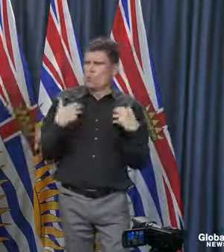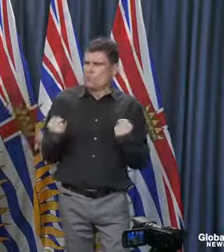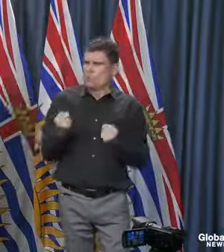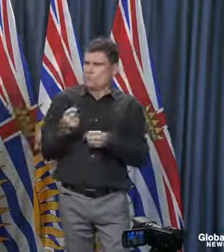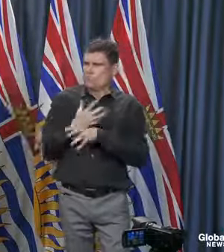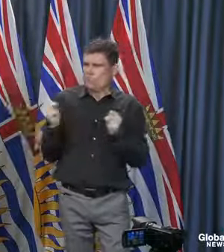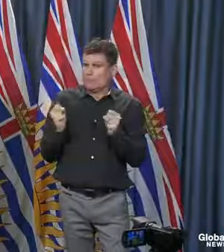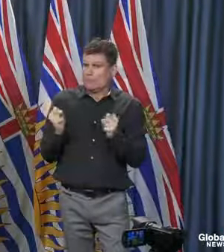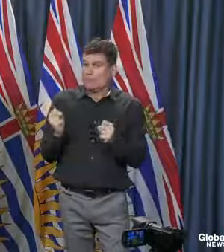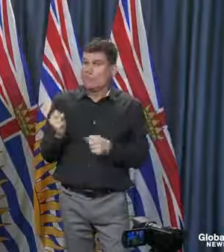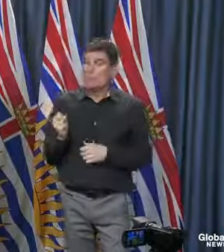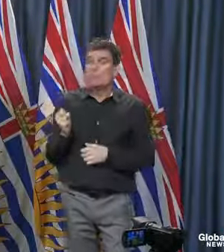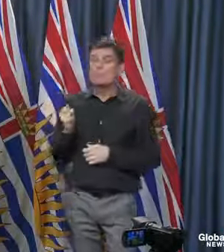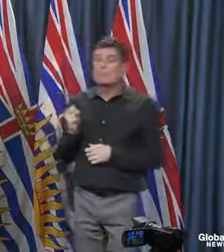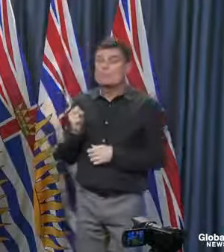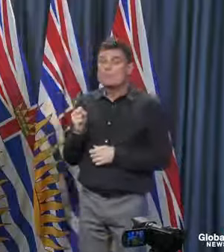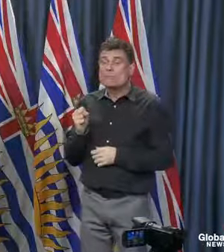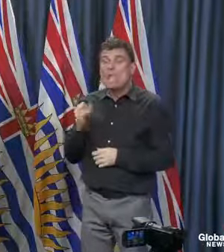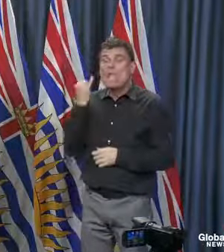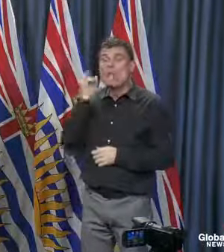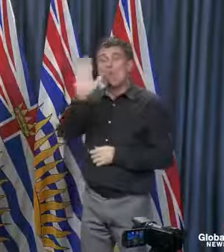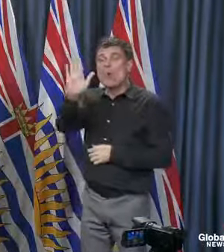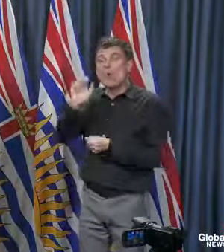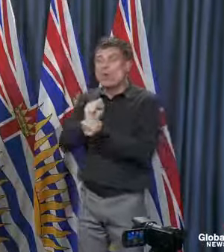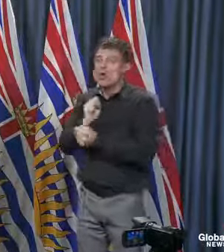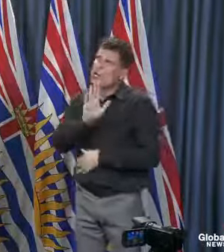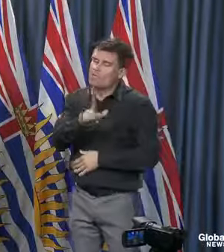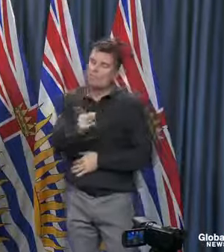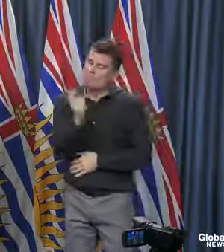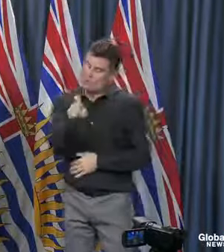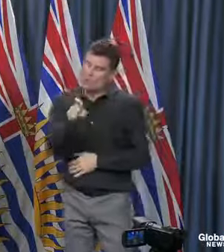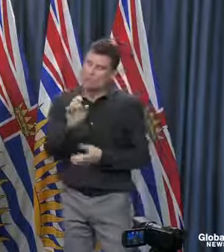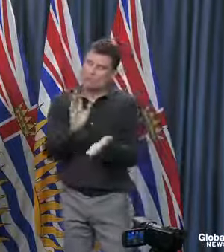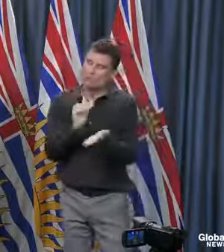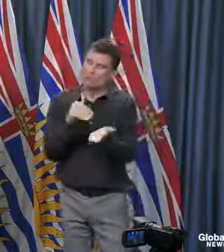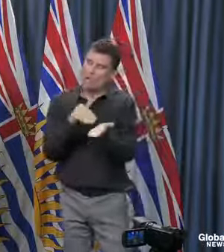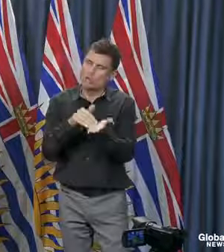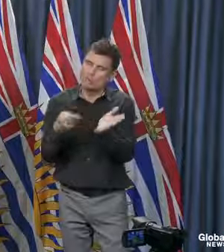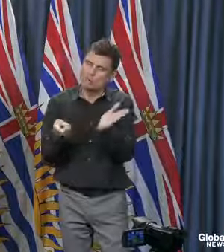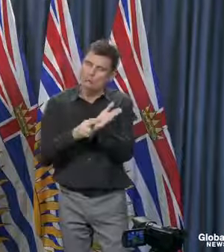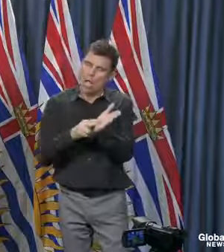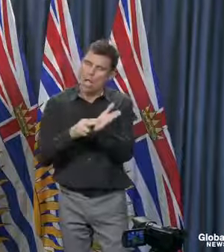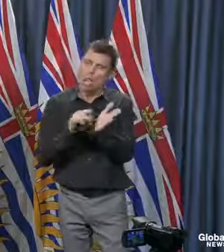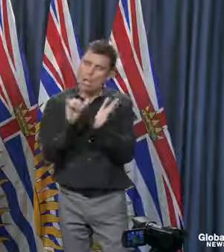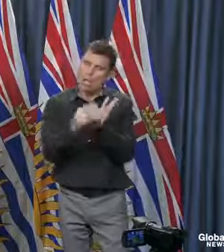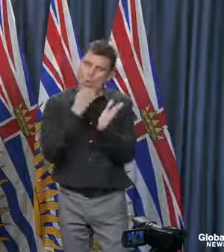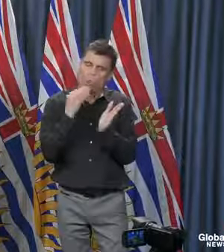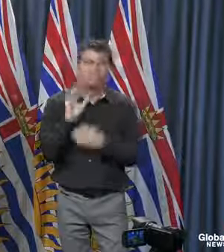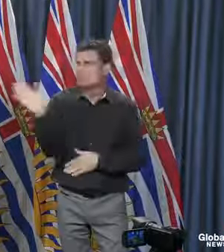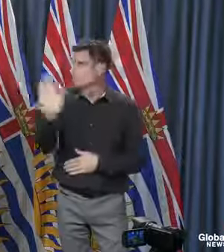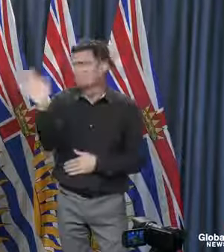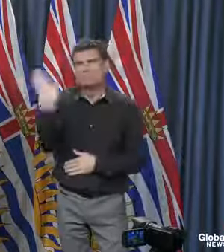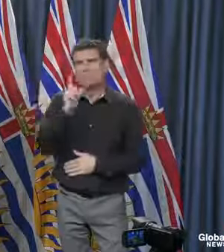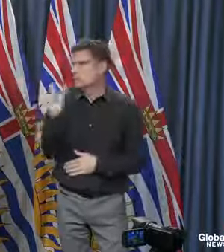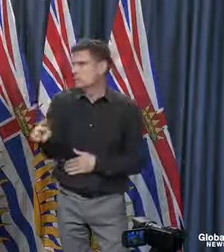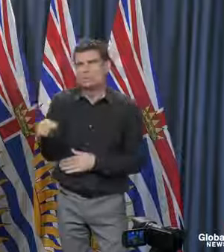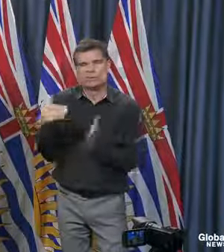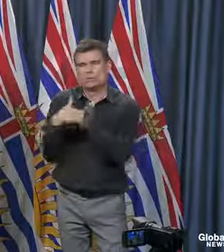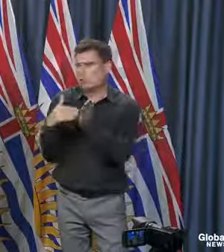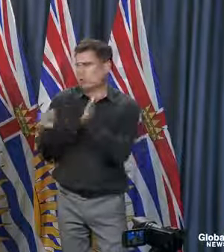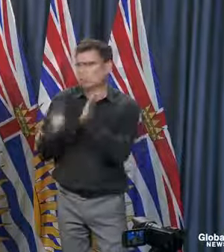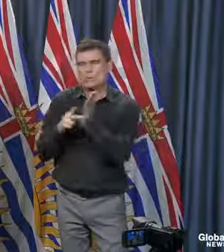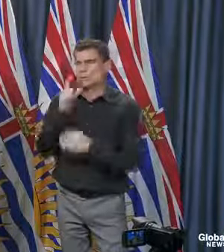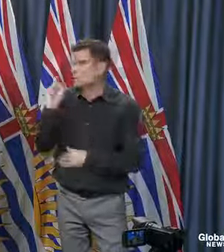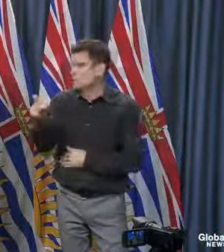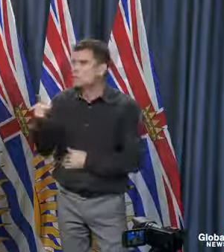need to, as we've said with the renewal of prescriptions and for sick notes, there's no need for that sort of thing at this time. We have to reserve our primary